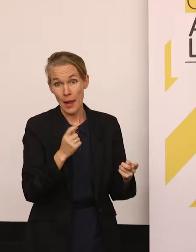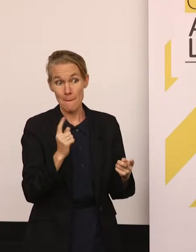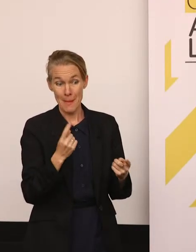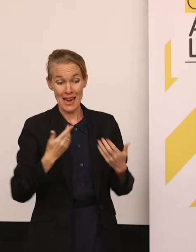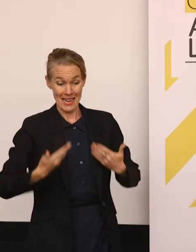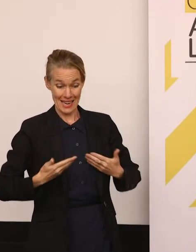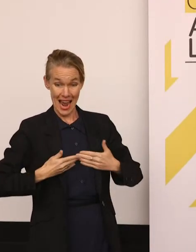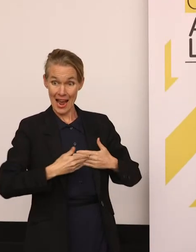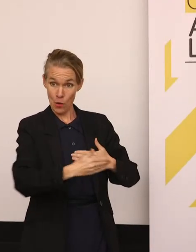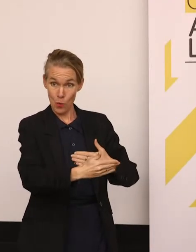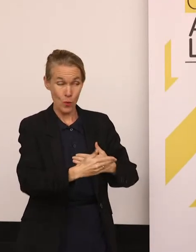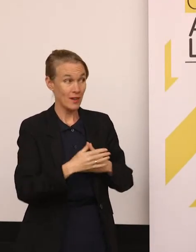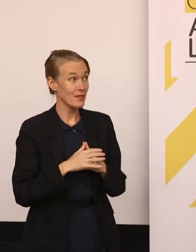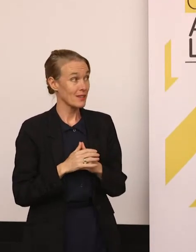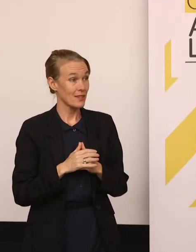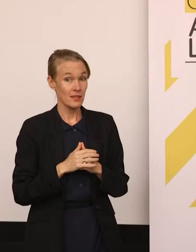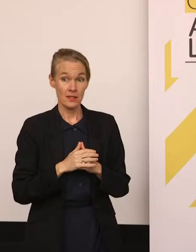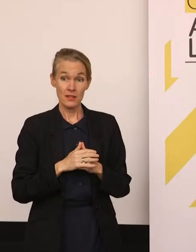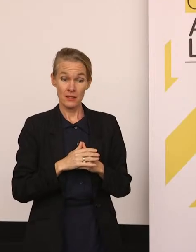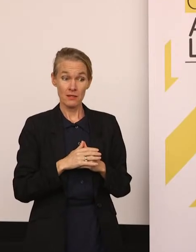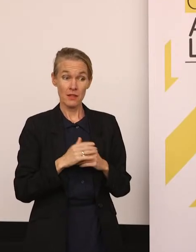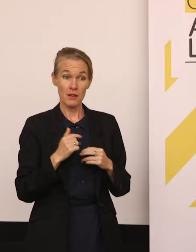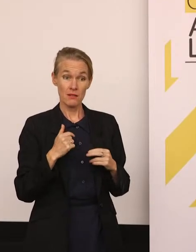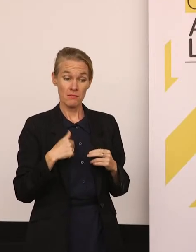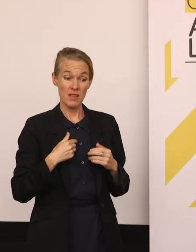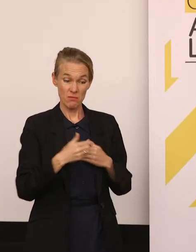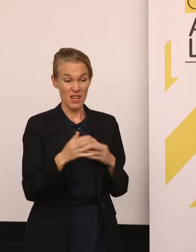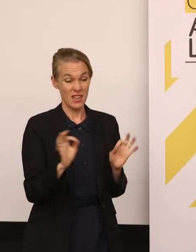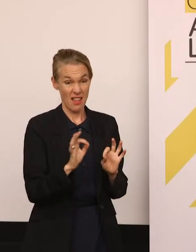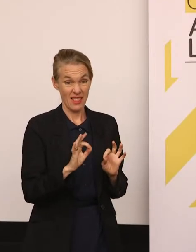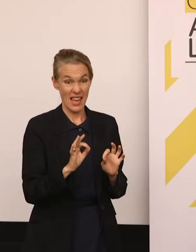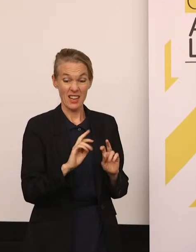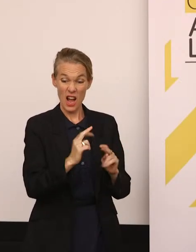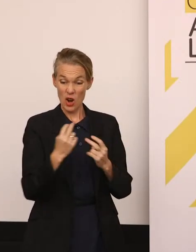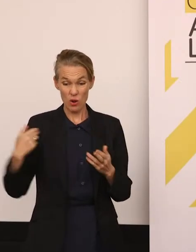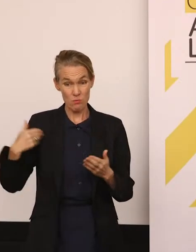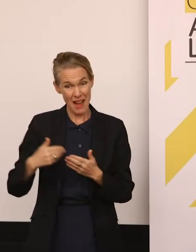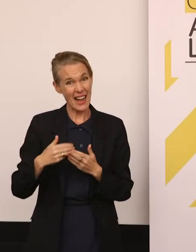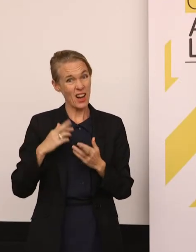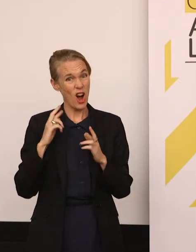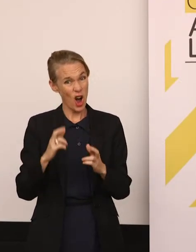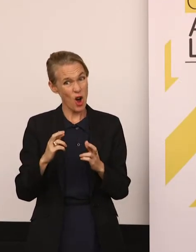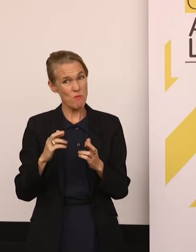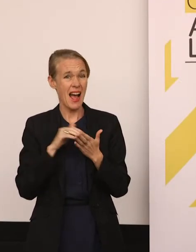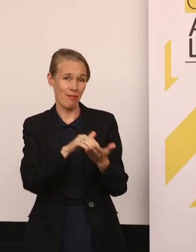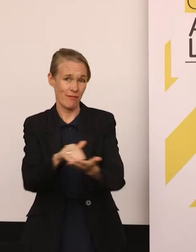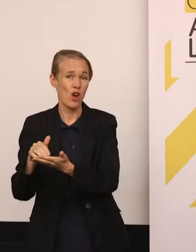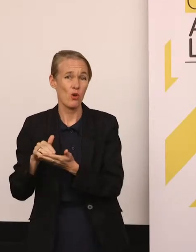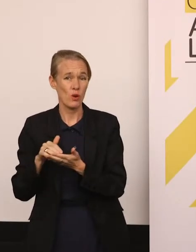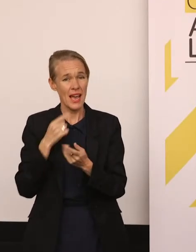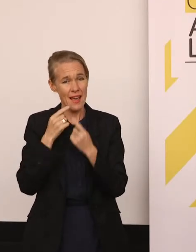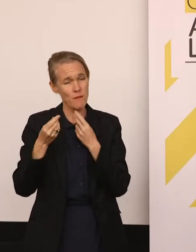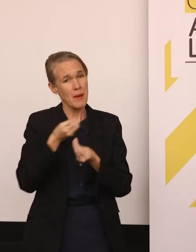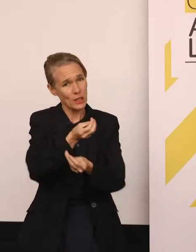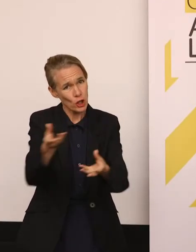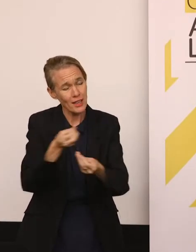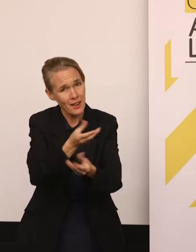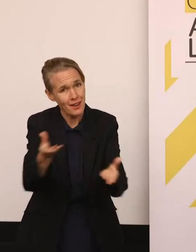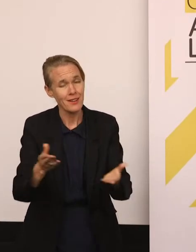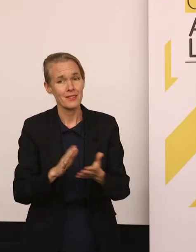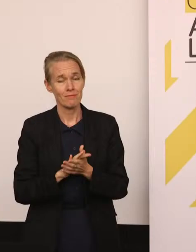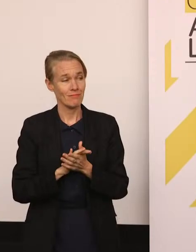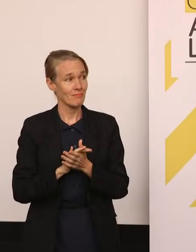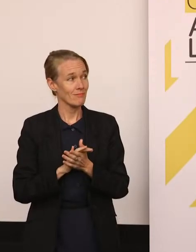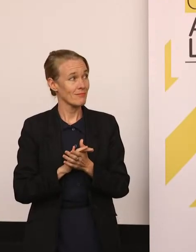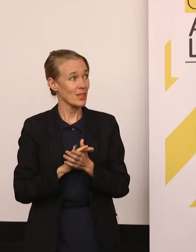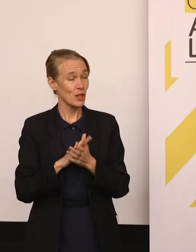think I hope they've served their purpose well to keep everybody informed. The only other comment I will make, and I've done it again, and I'm not being gratuitous here, but it